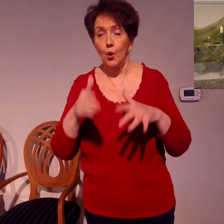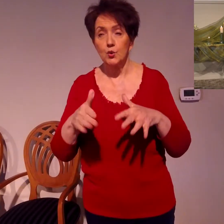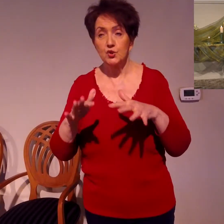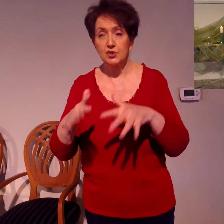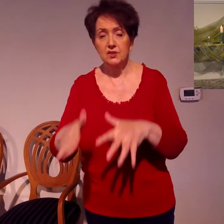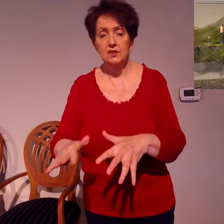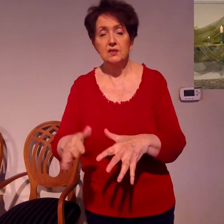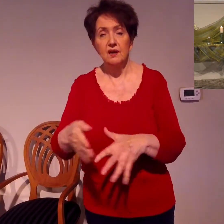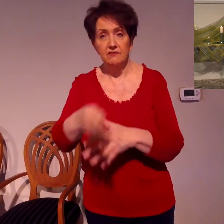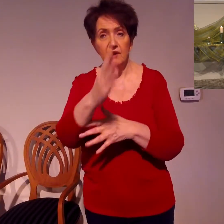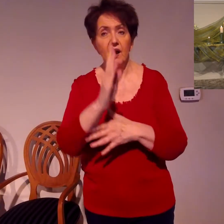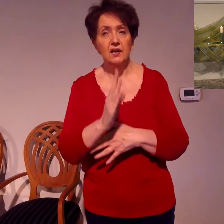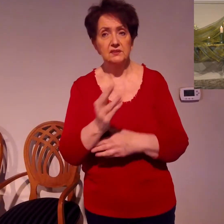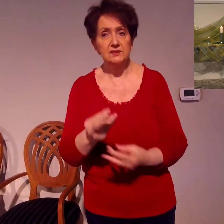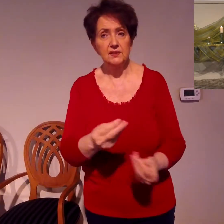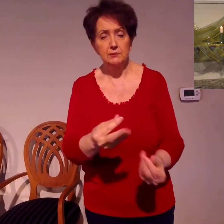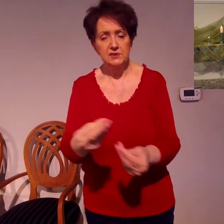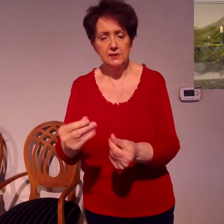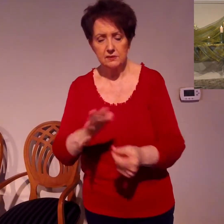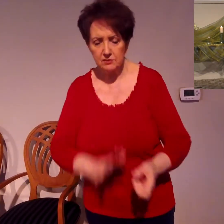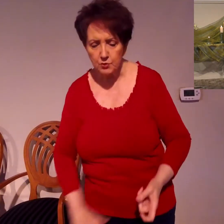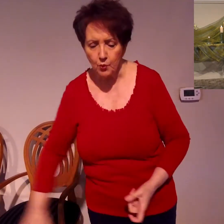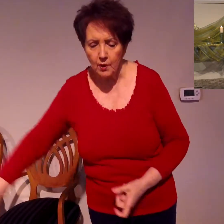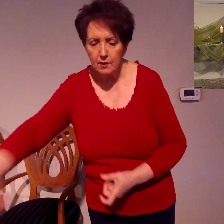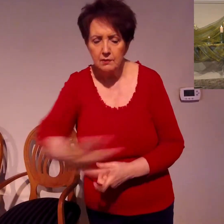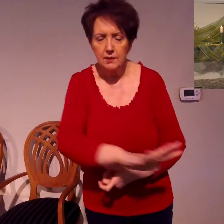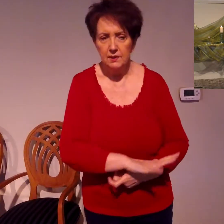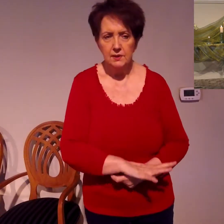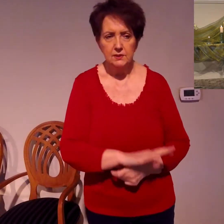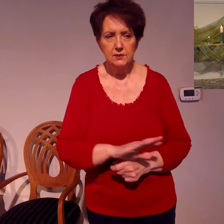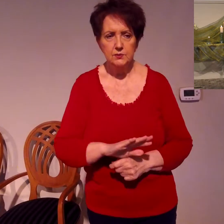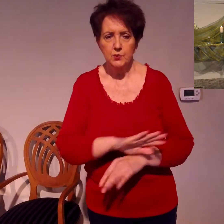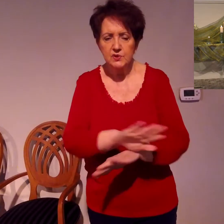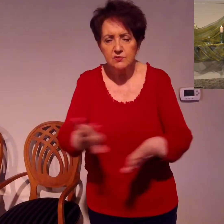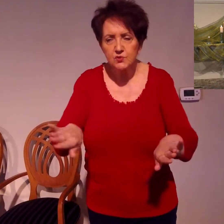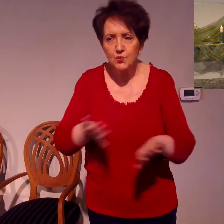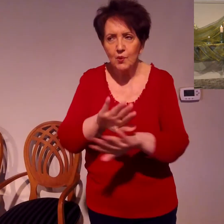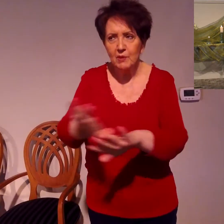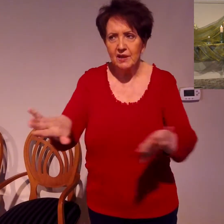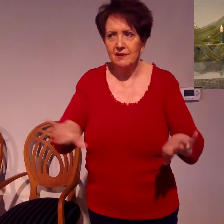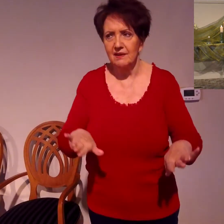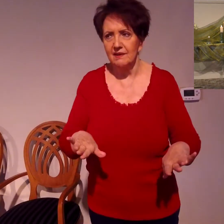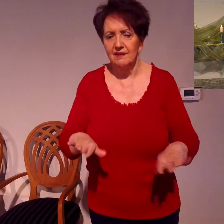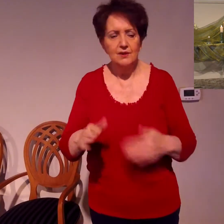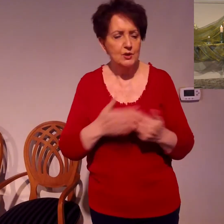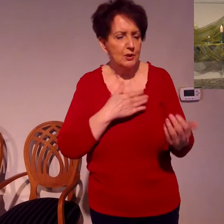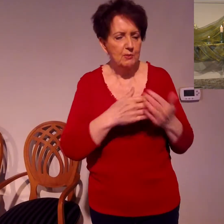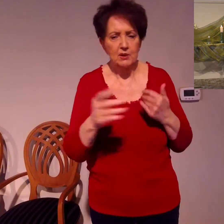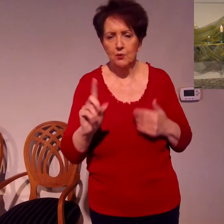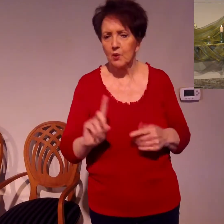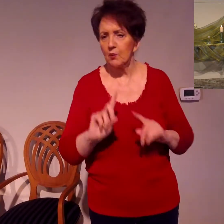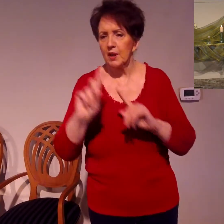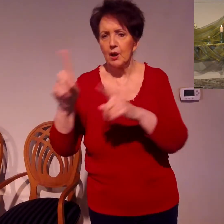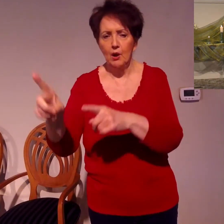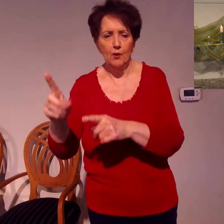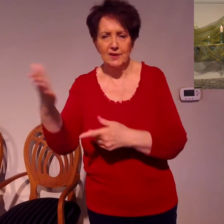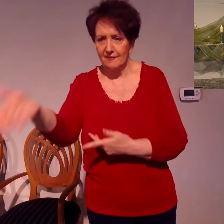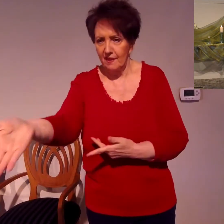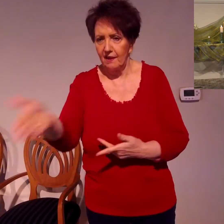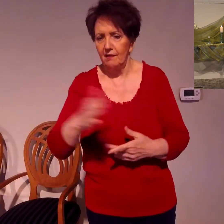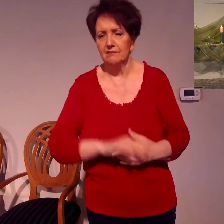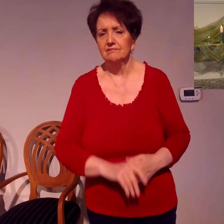God's substance is around us. We're swimming in it, right? No matter where we go, we can't get out of it. We're swimming in